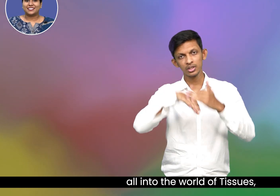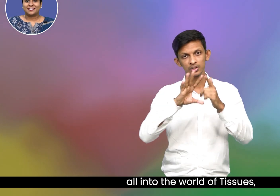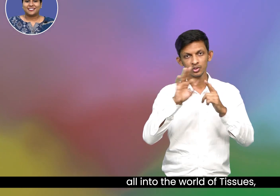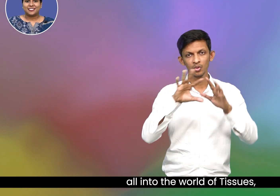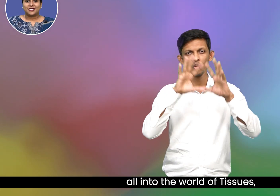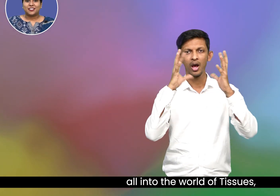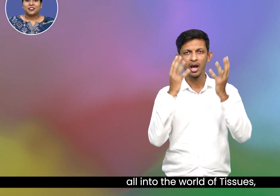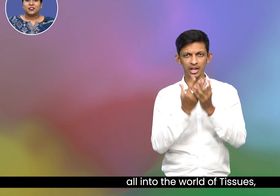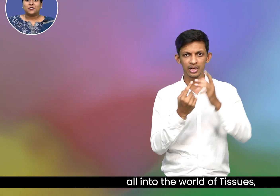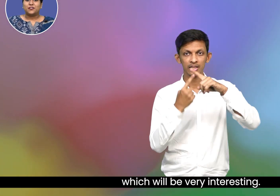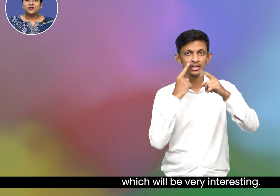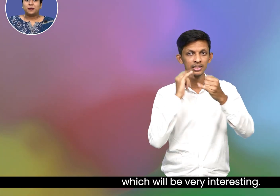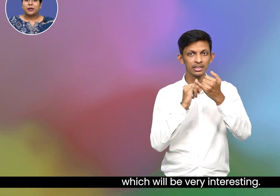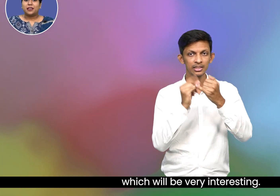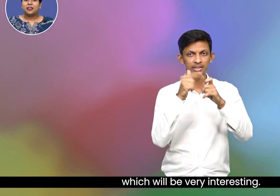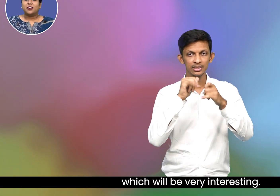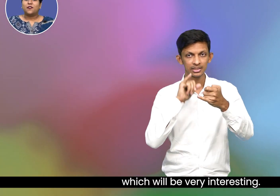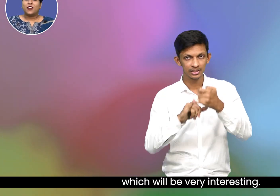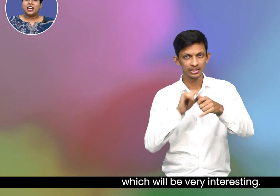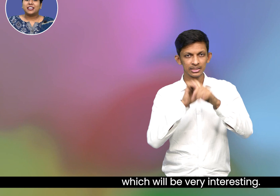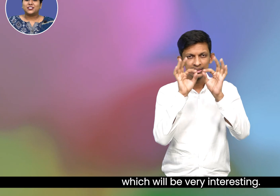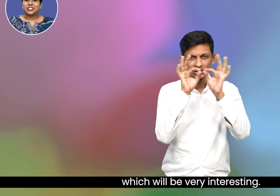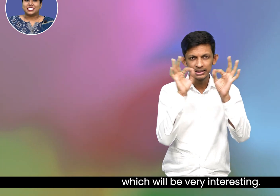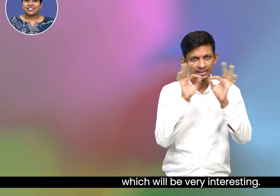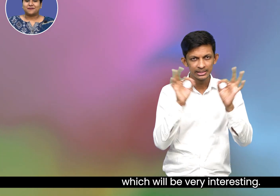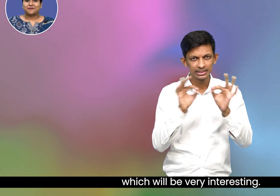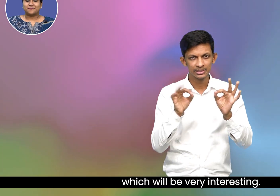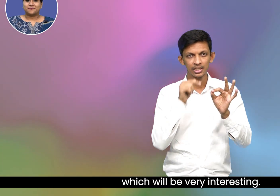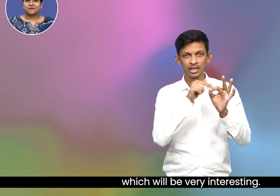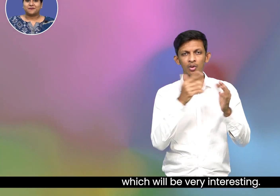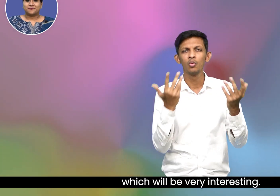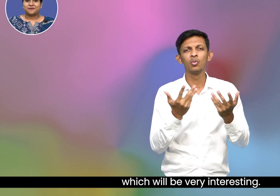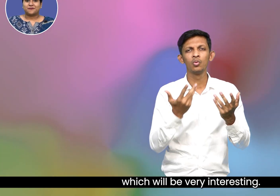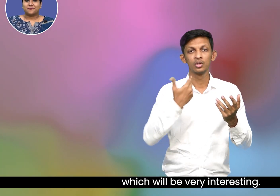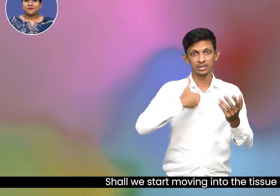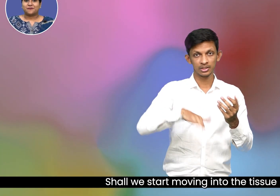tissues, which will be very interesting.